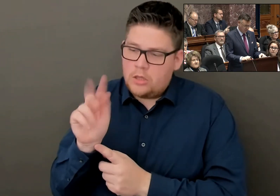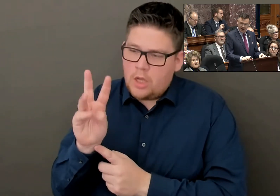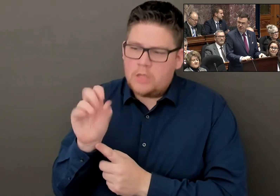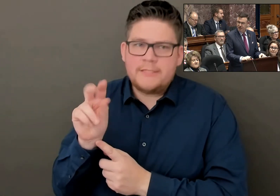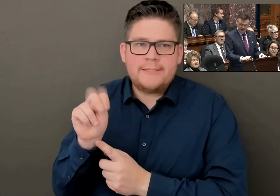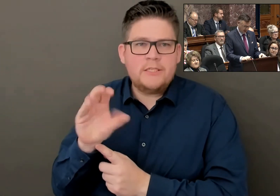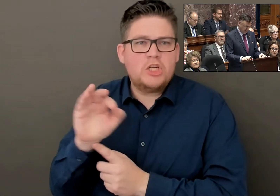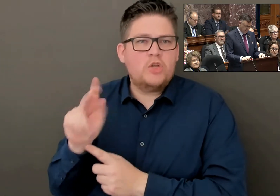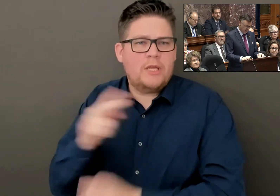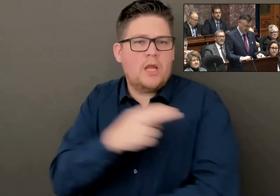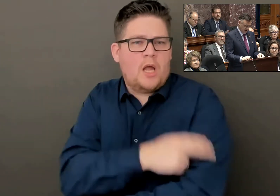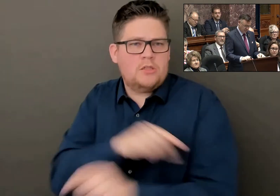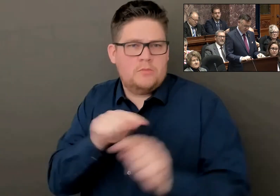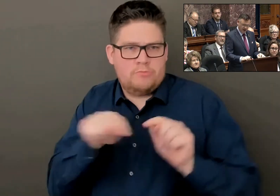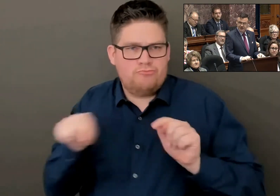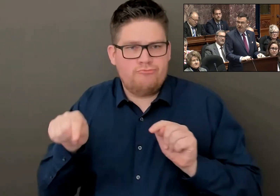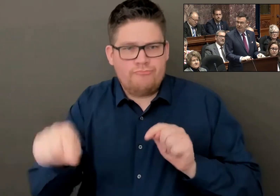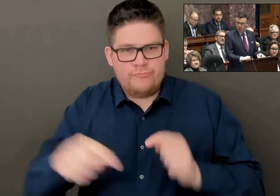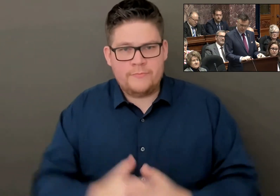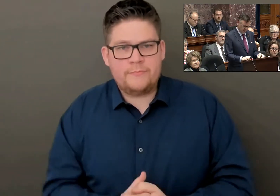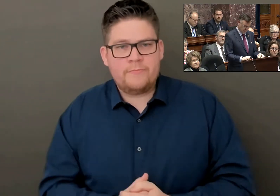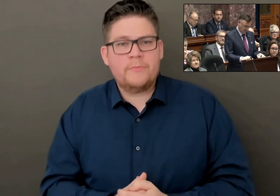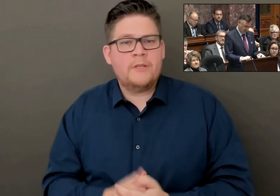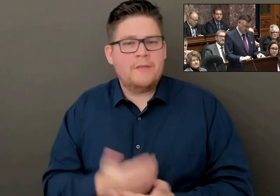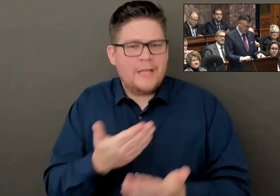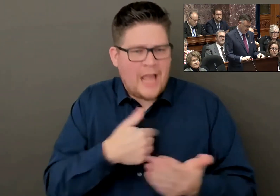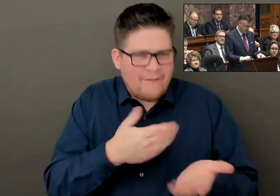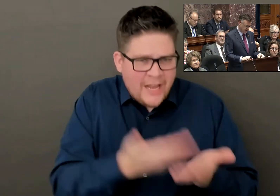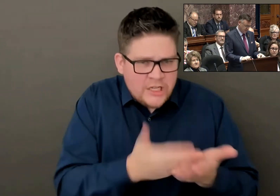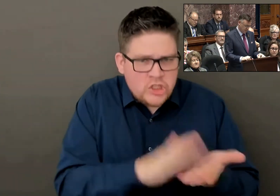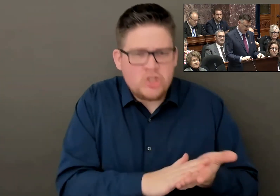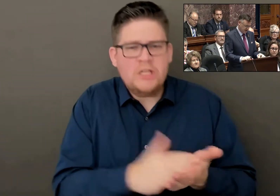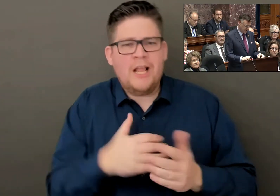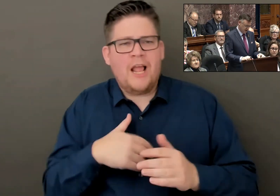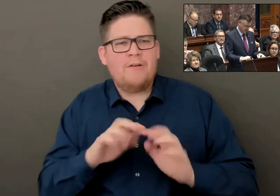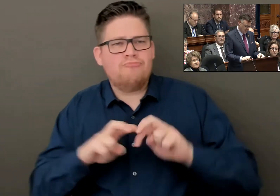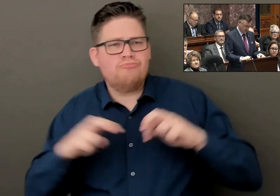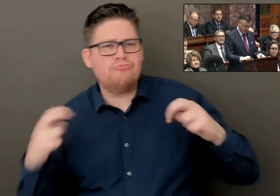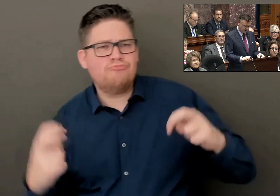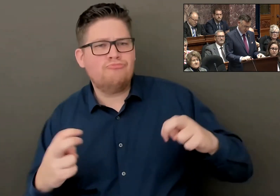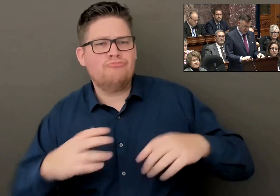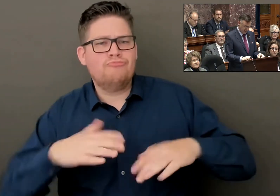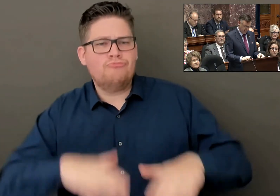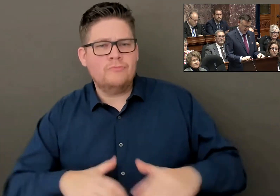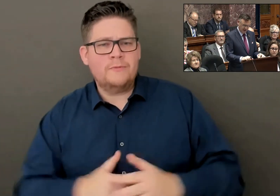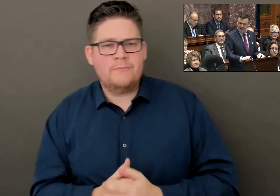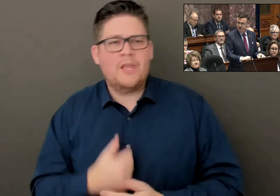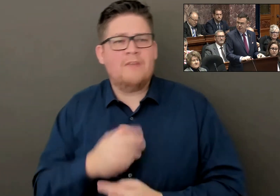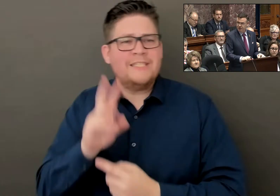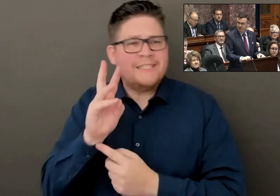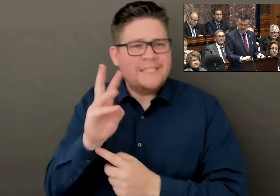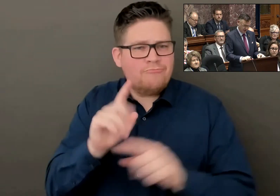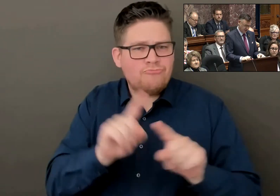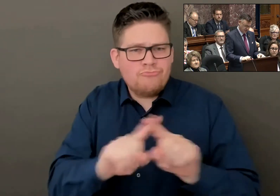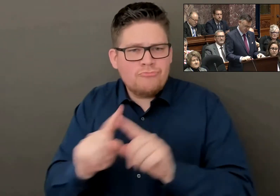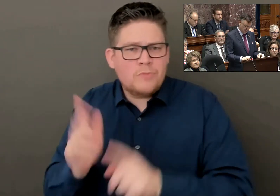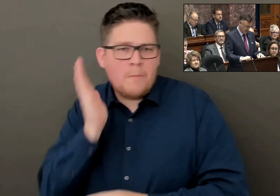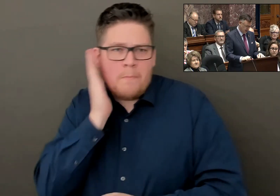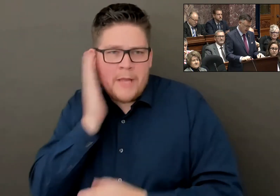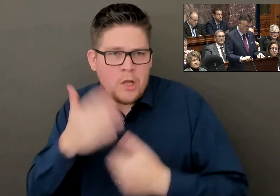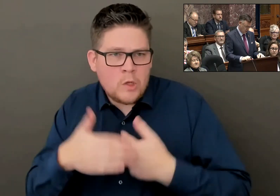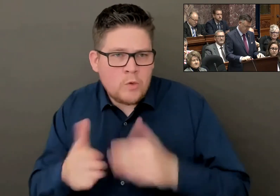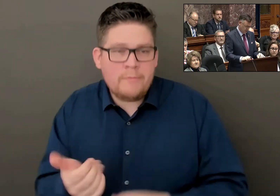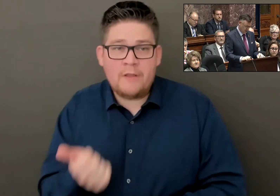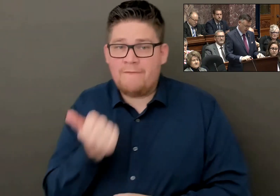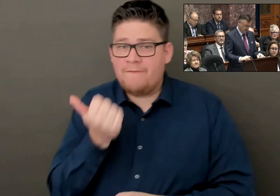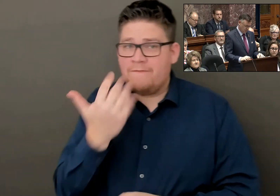course, compassionate care, it provides affordable, comfortable lodging for patients undergoing maternity care, cancer treatment, surgery,